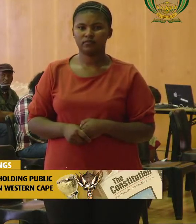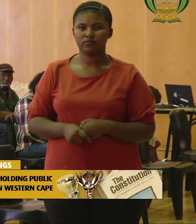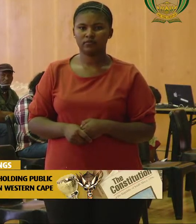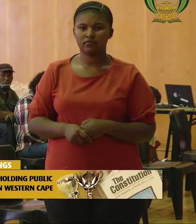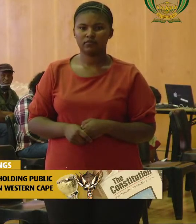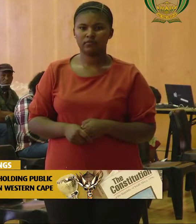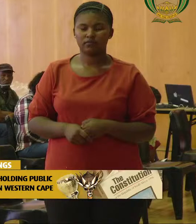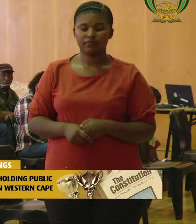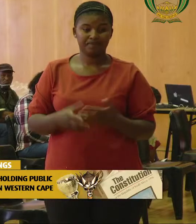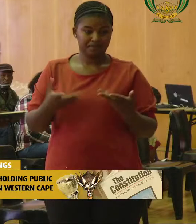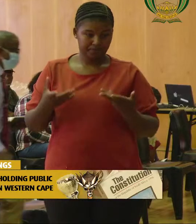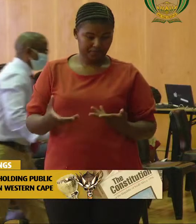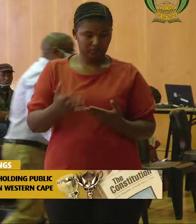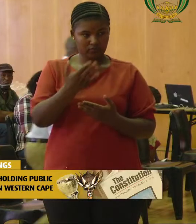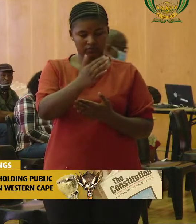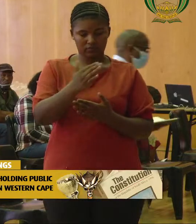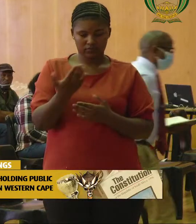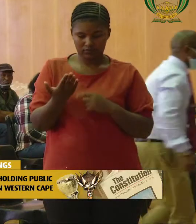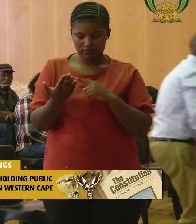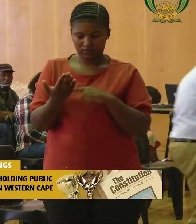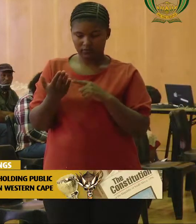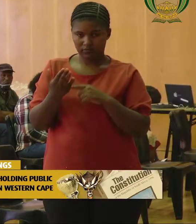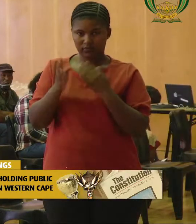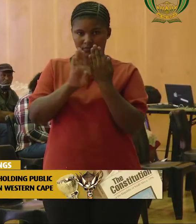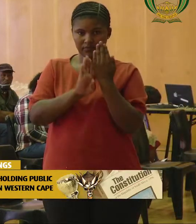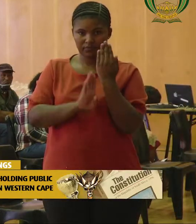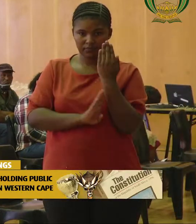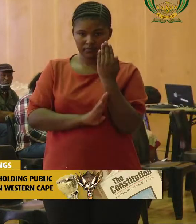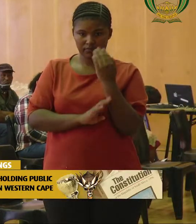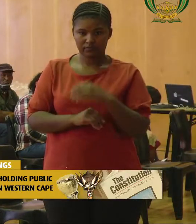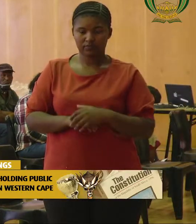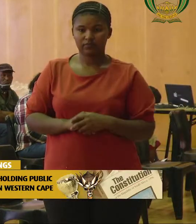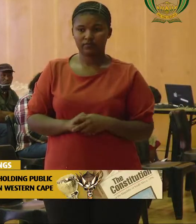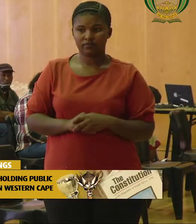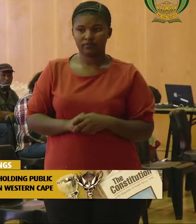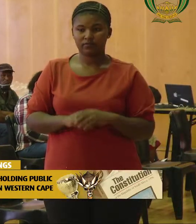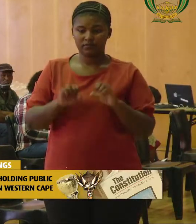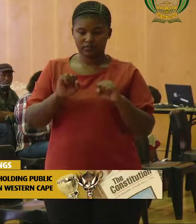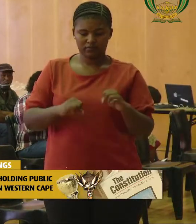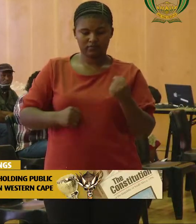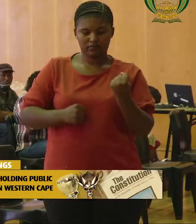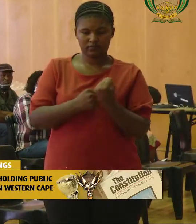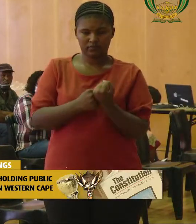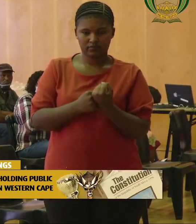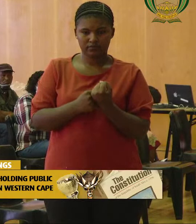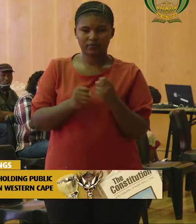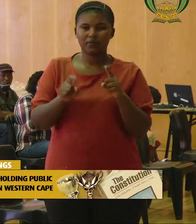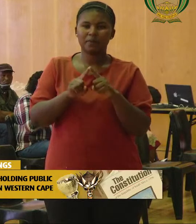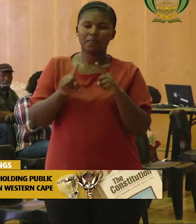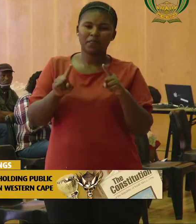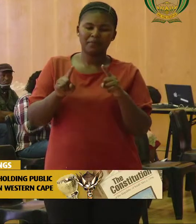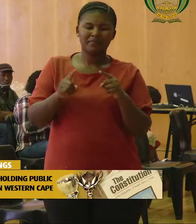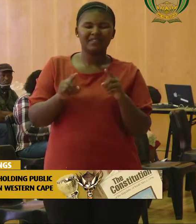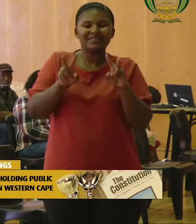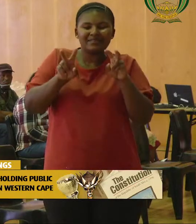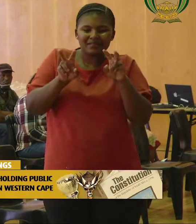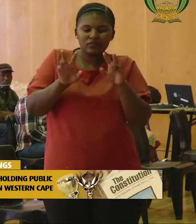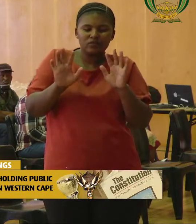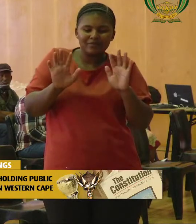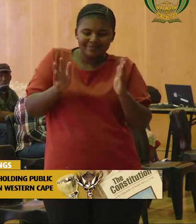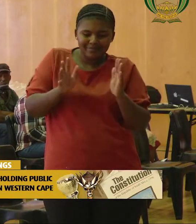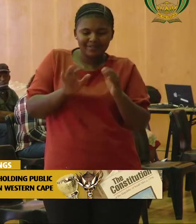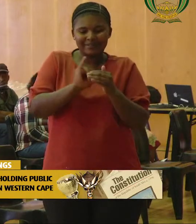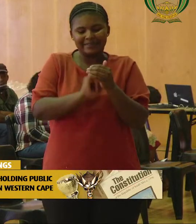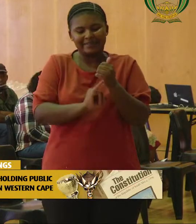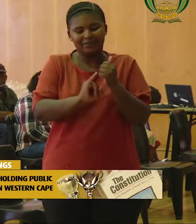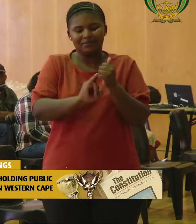Noba i-bill singaba siyayisapota, kodwa kwakufika kwindaba yama